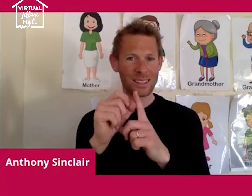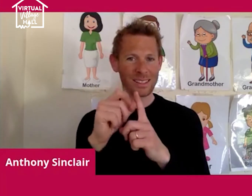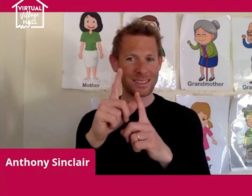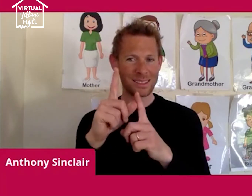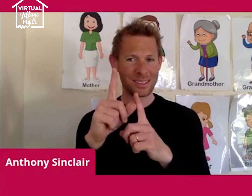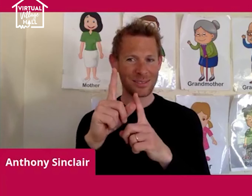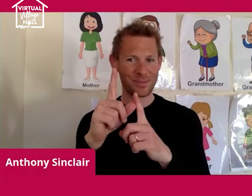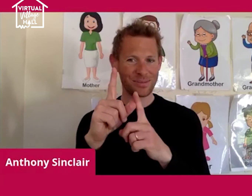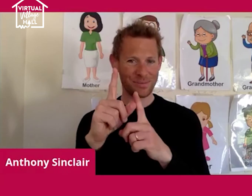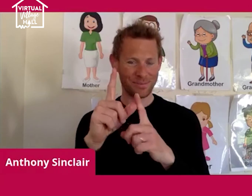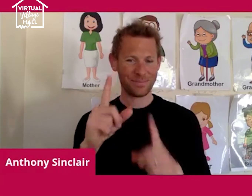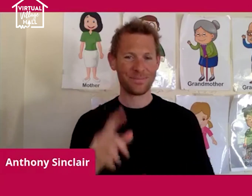or cousin.